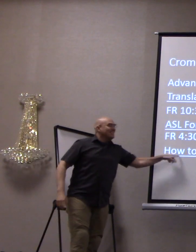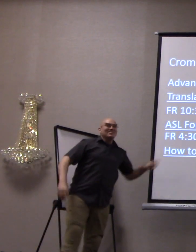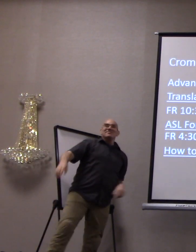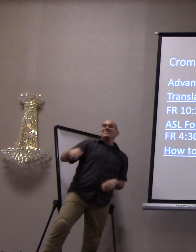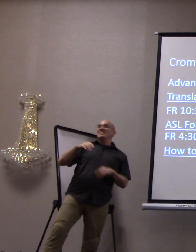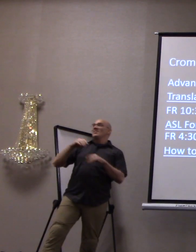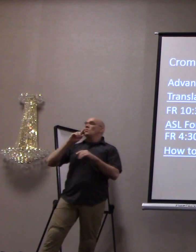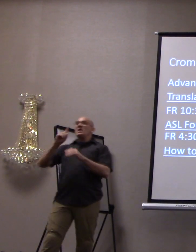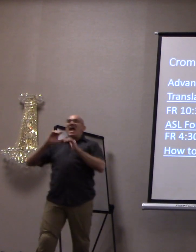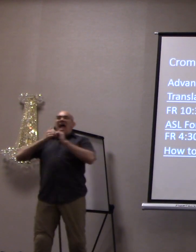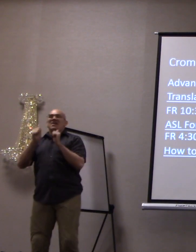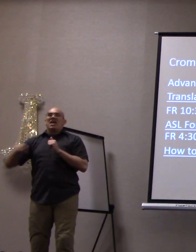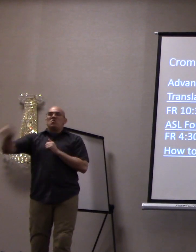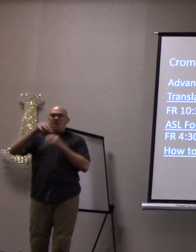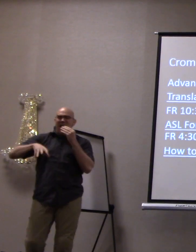over there.